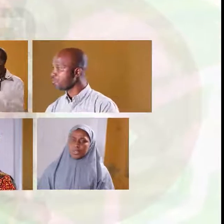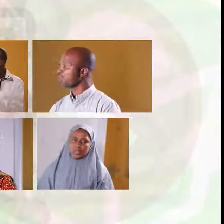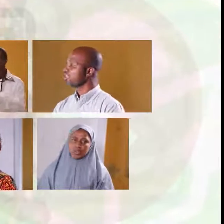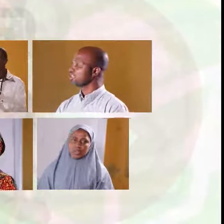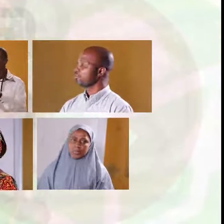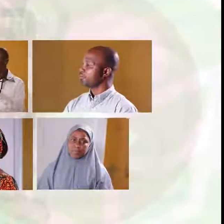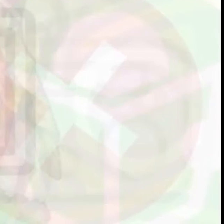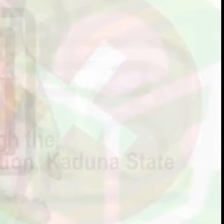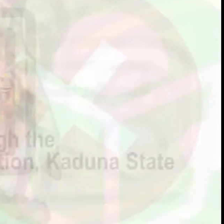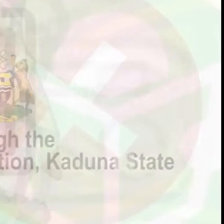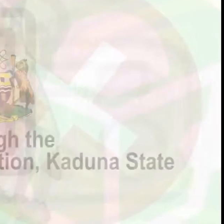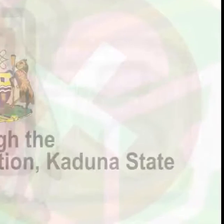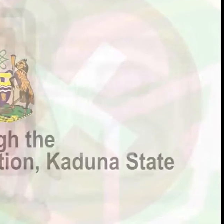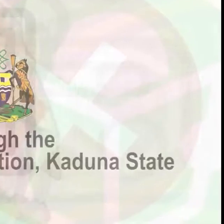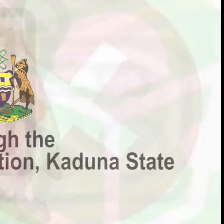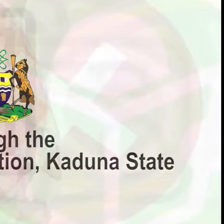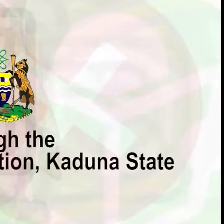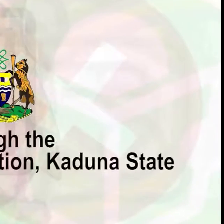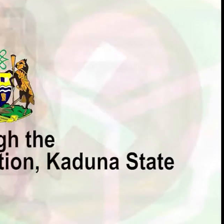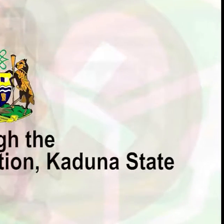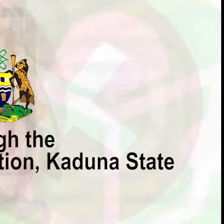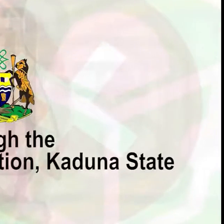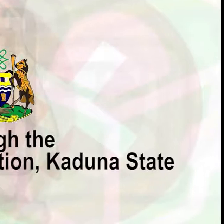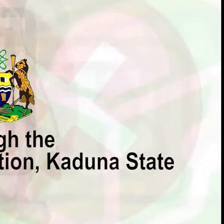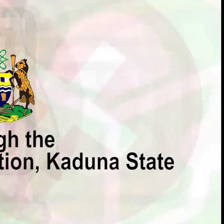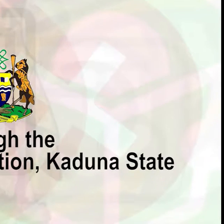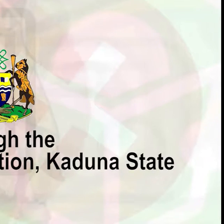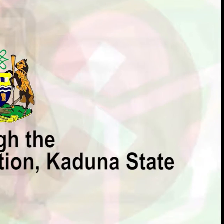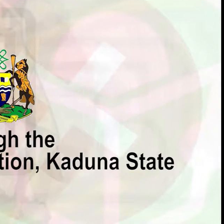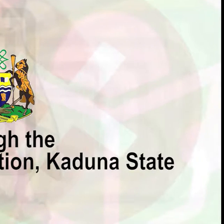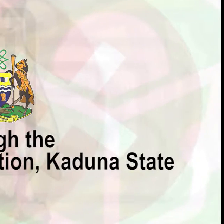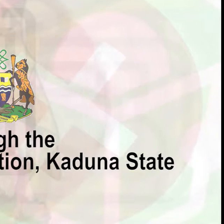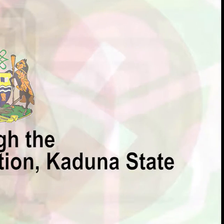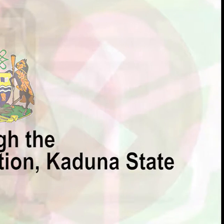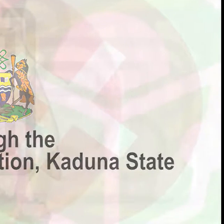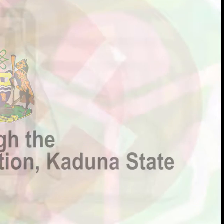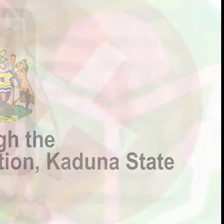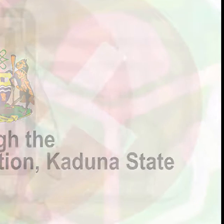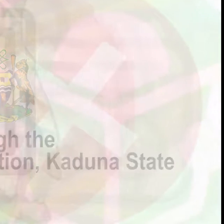done. We can see that it is in opposite direction. It is against.